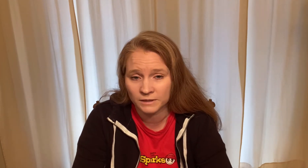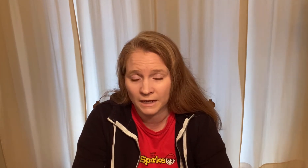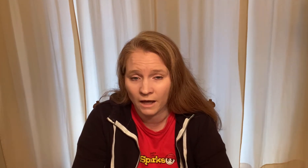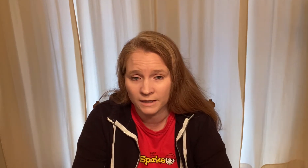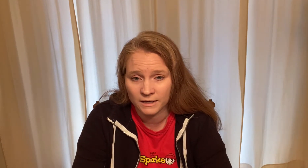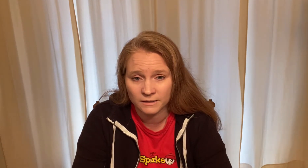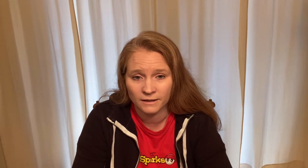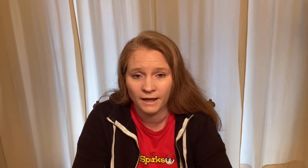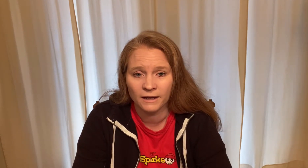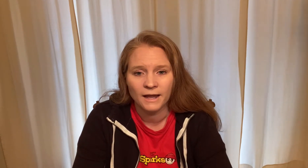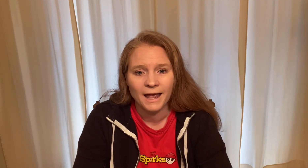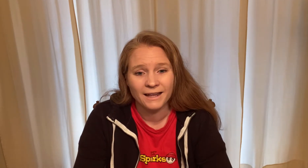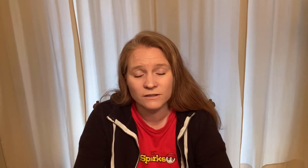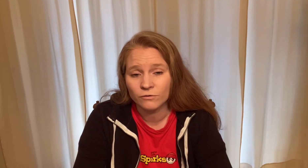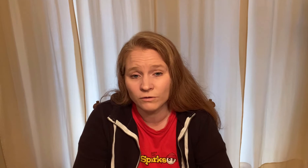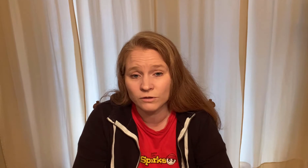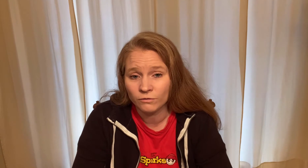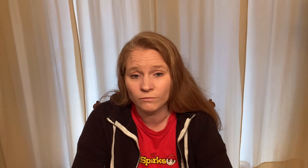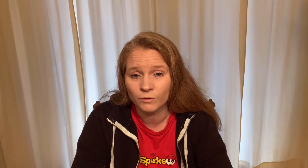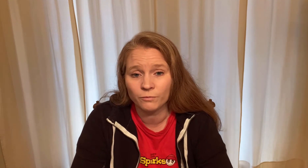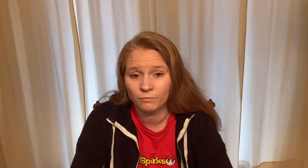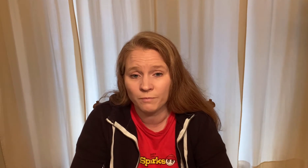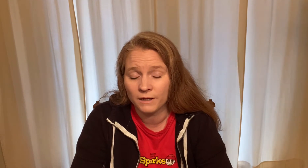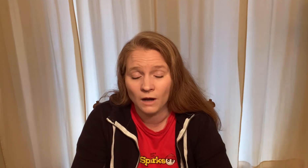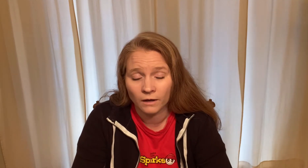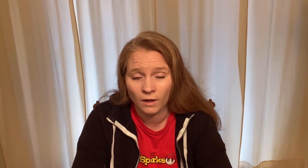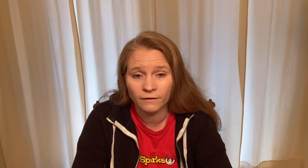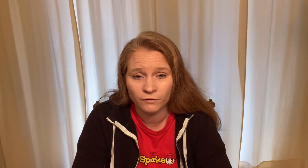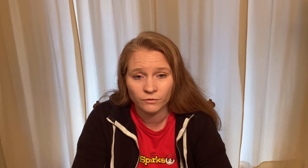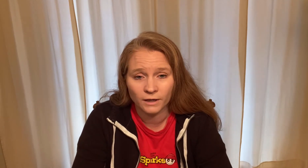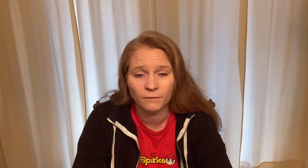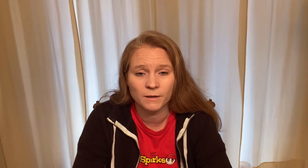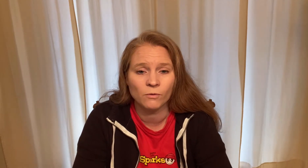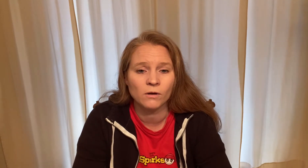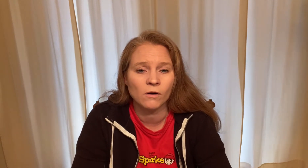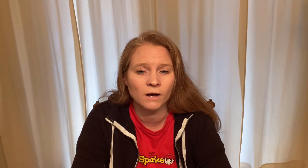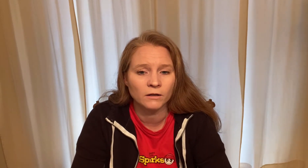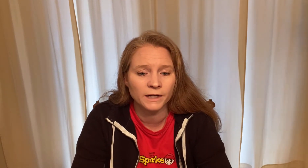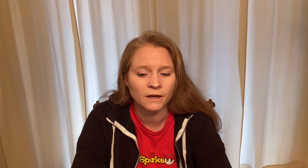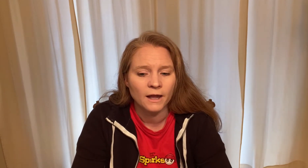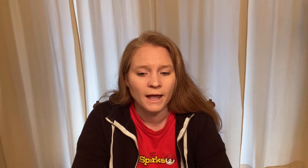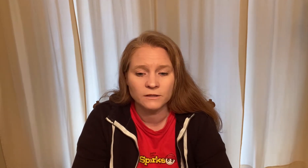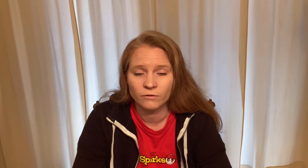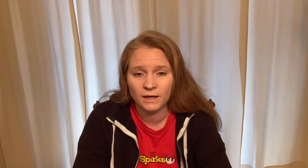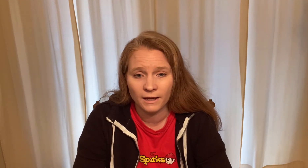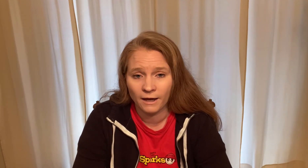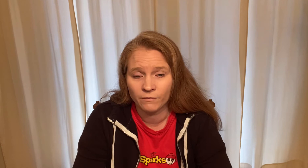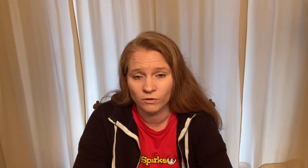cannot eat that. And so there soon will be not a lot of food, and people will go hungry. And so King Ahab, of course, did